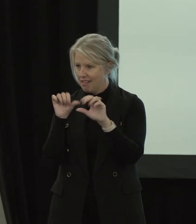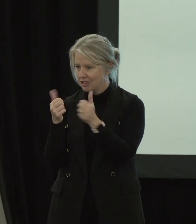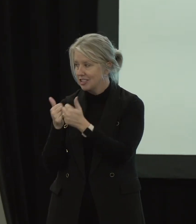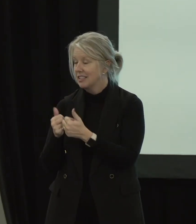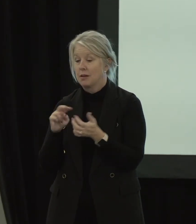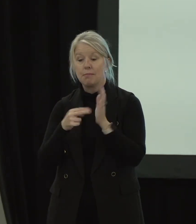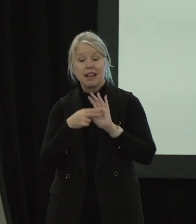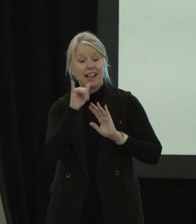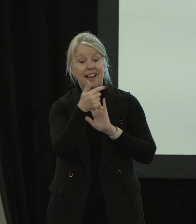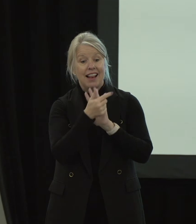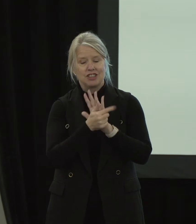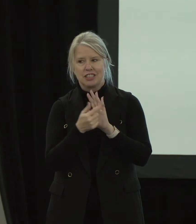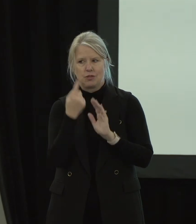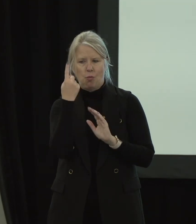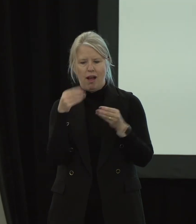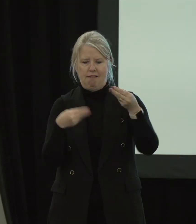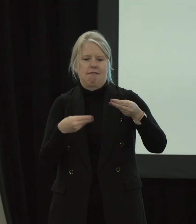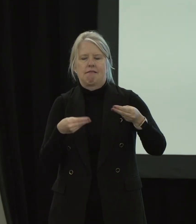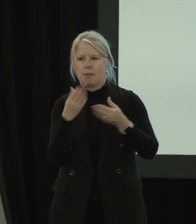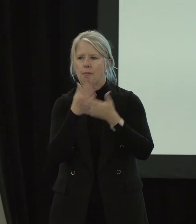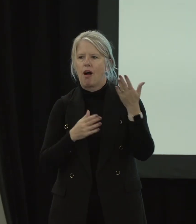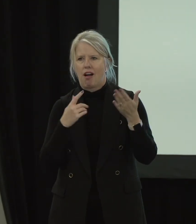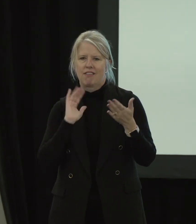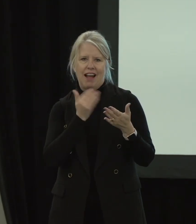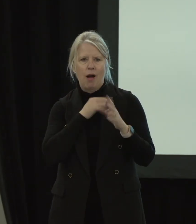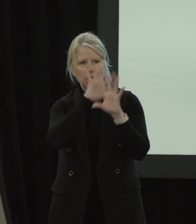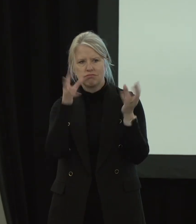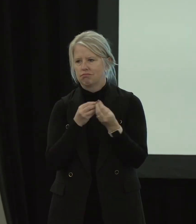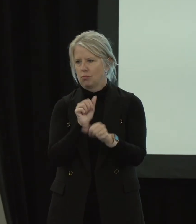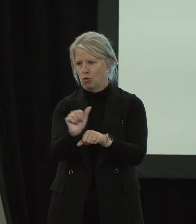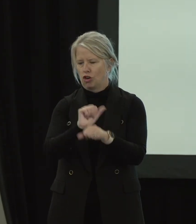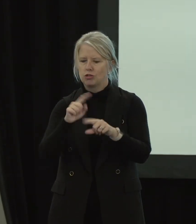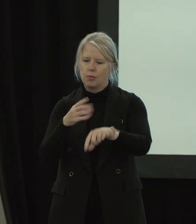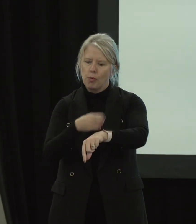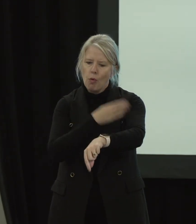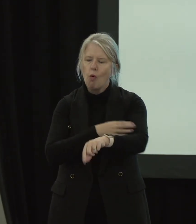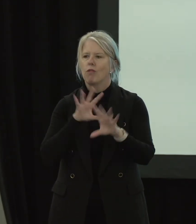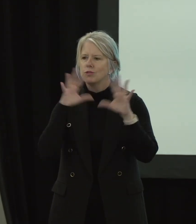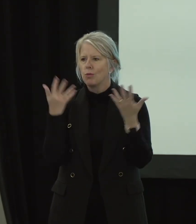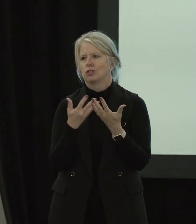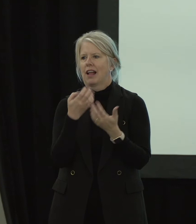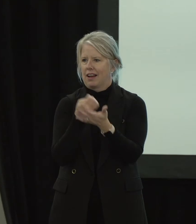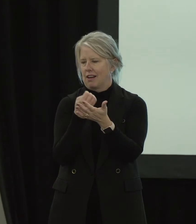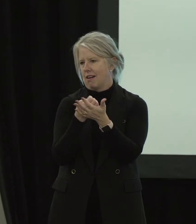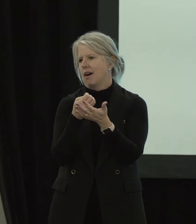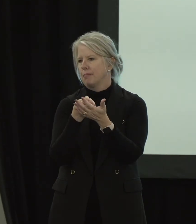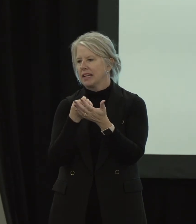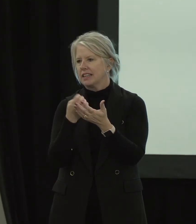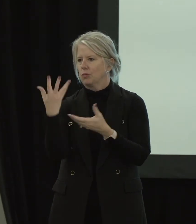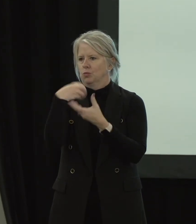This legislation is only one element of our broader effort to improve the social and economic inclusion of people